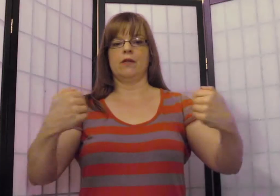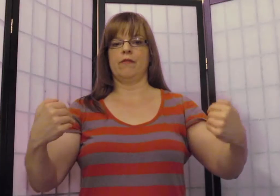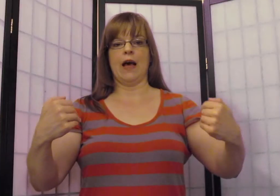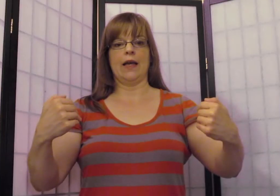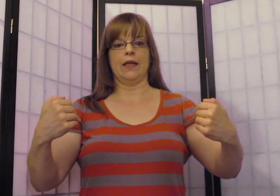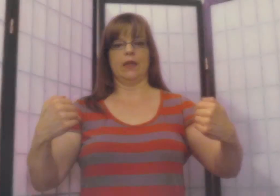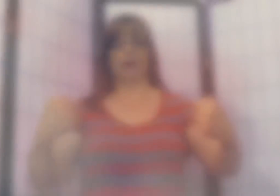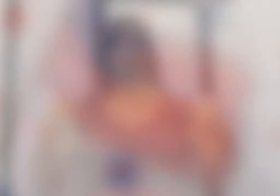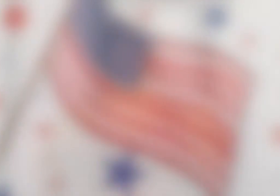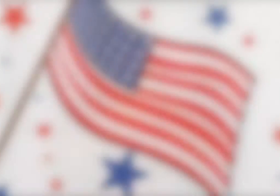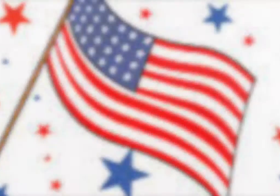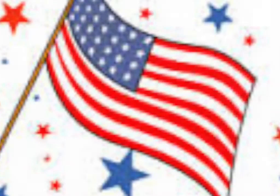Divided.